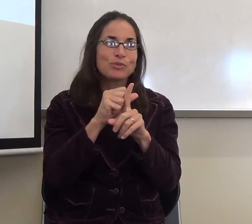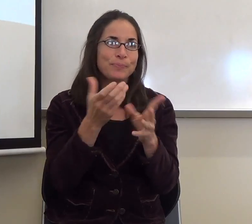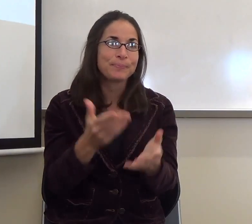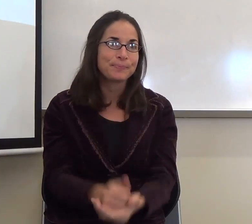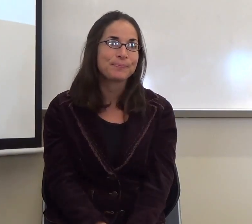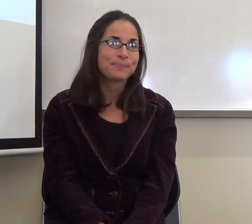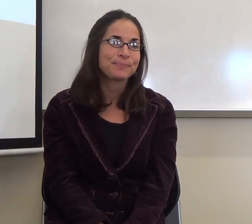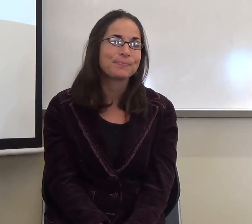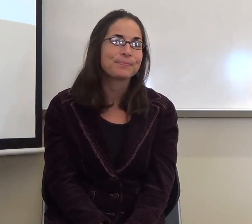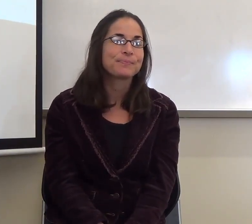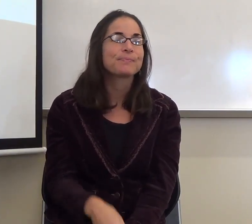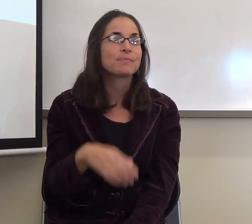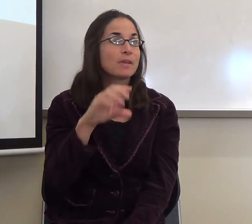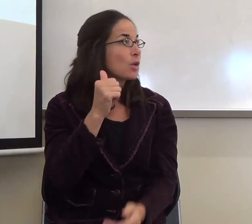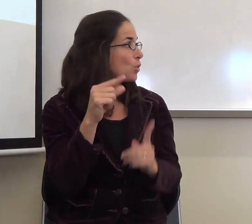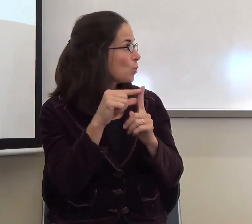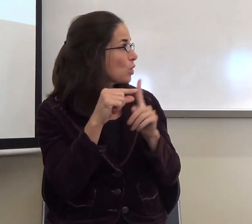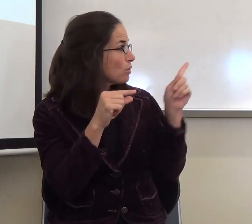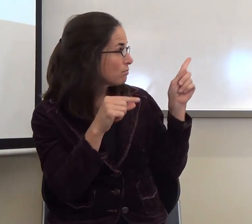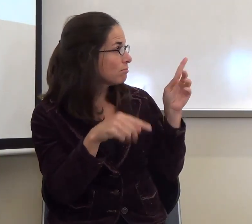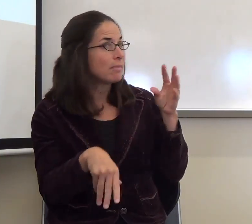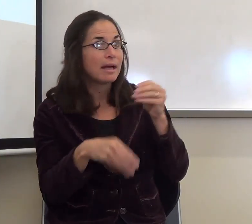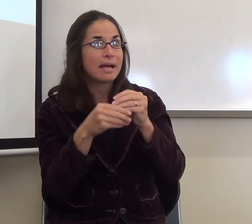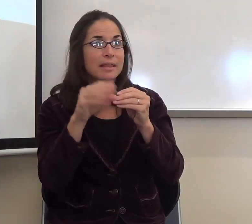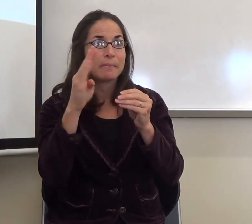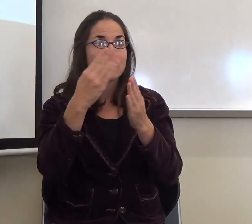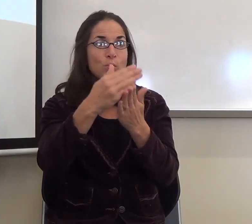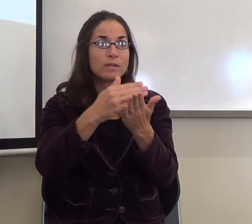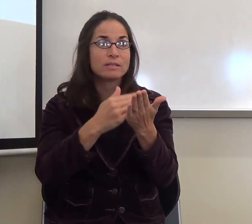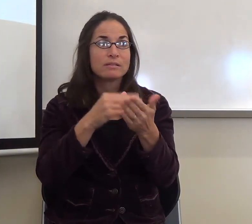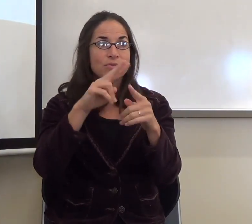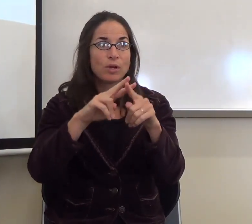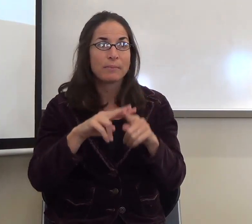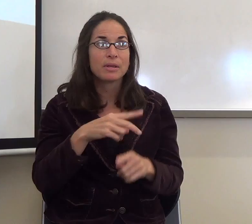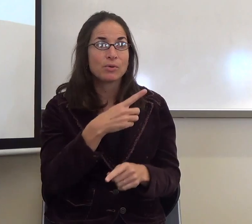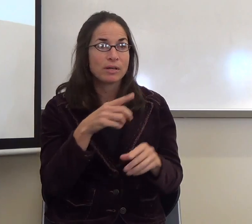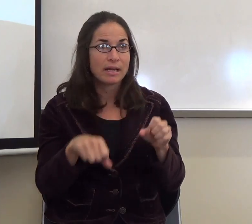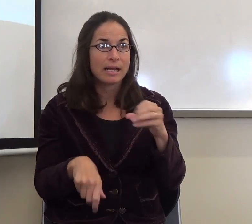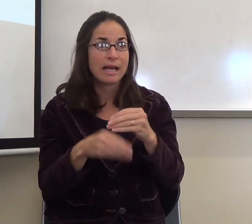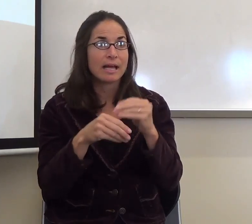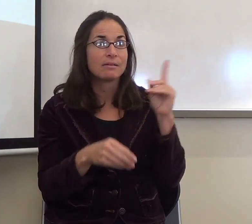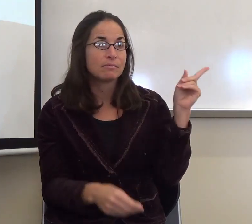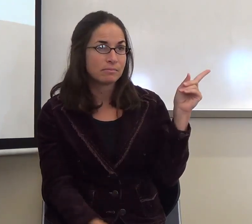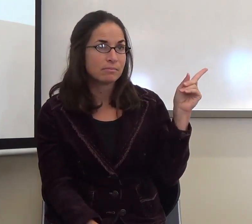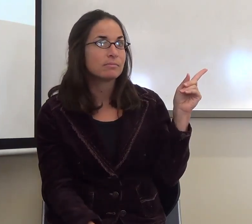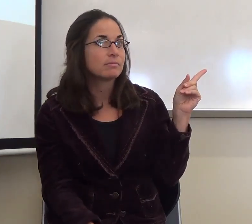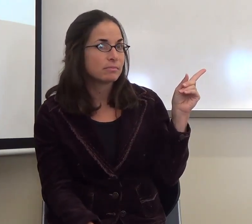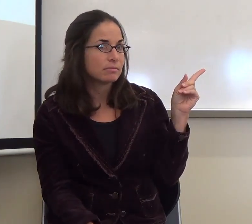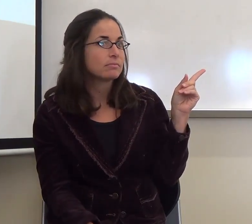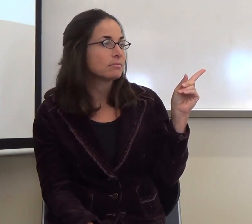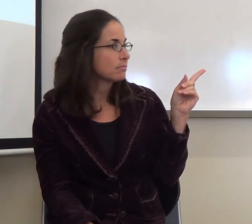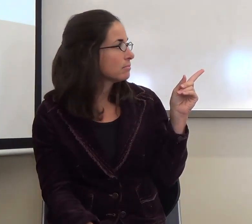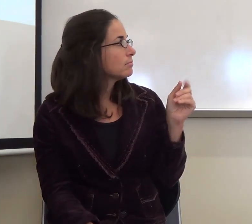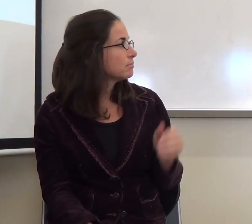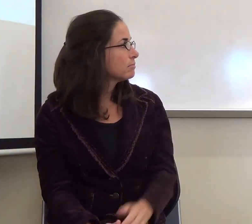another word you can put in your vocabulary list. Okay, so for the homework that I'm going to give you